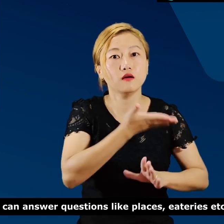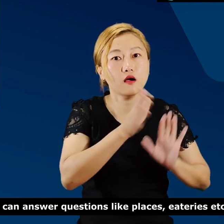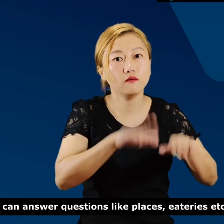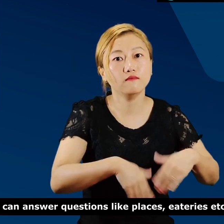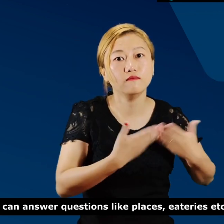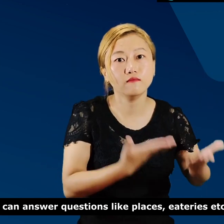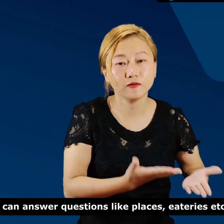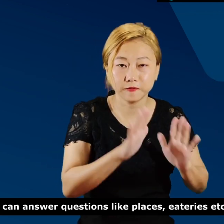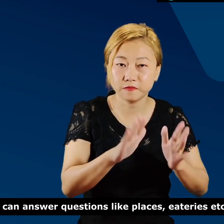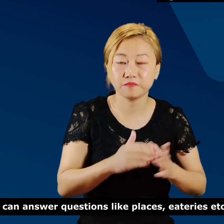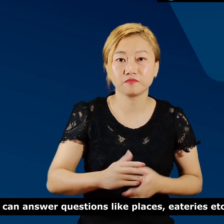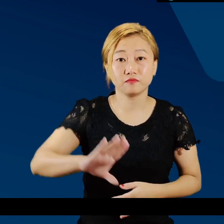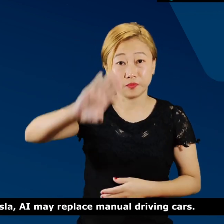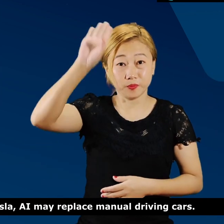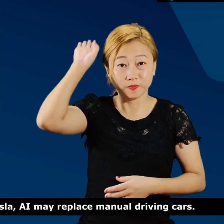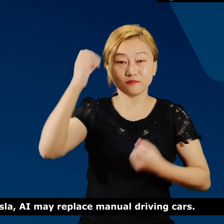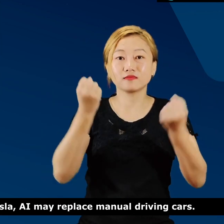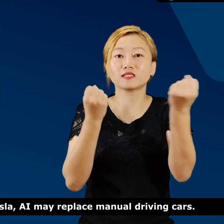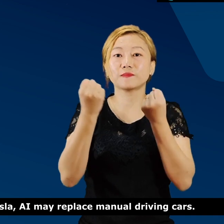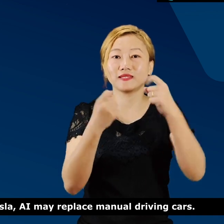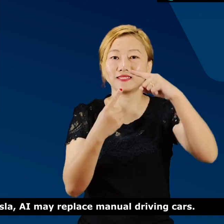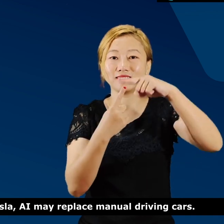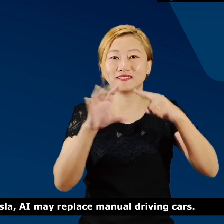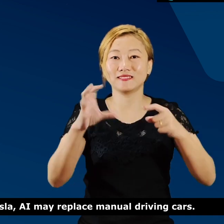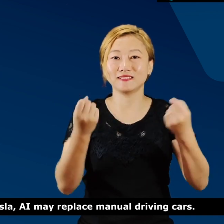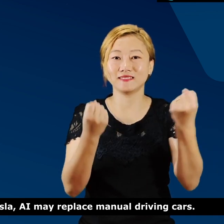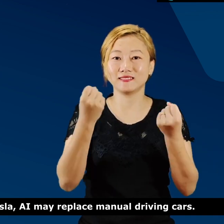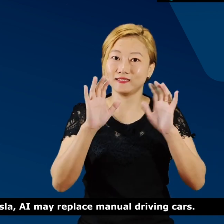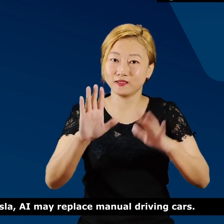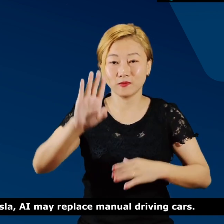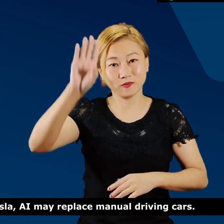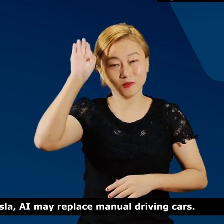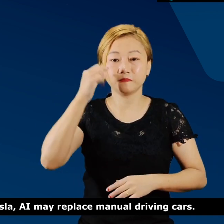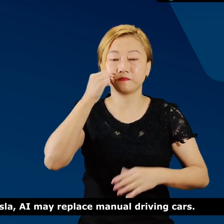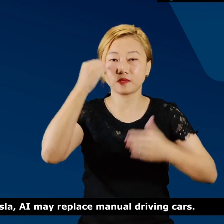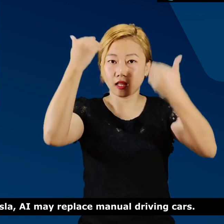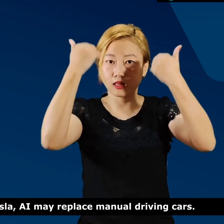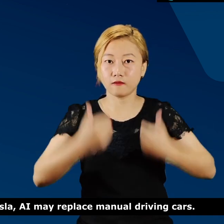Google's In cars like Tesla, AI may replace manual driving cars.